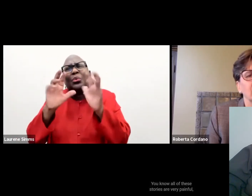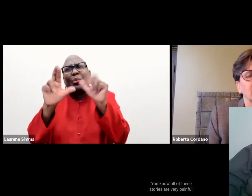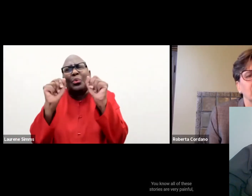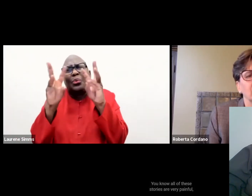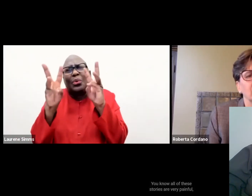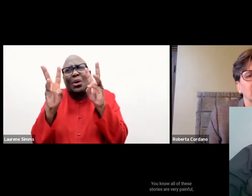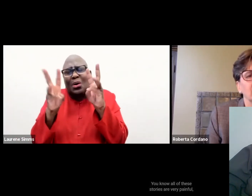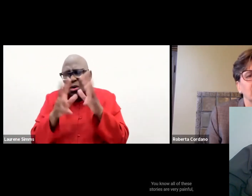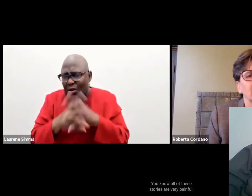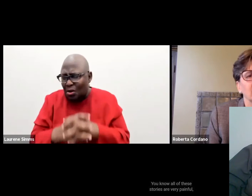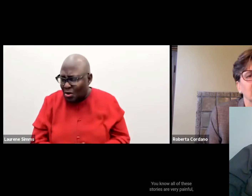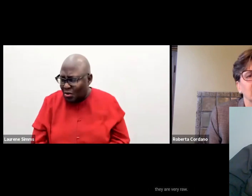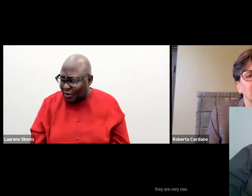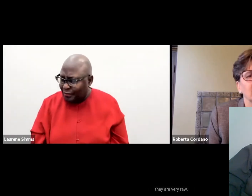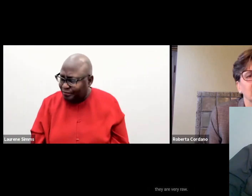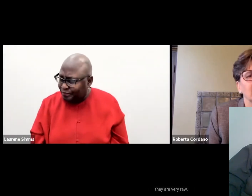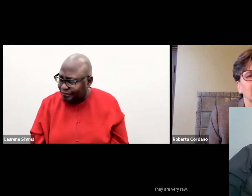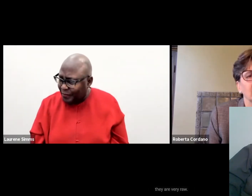our personal self.